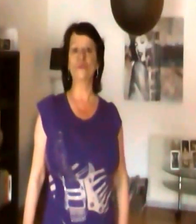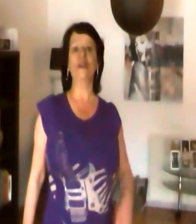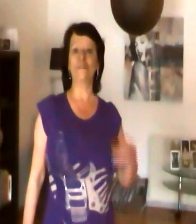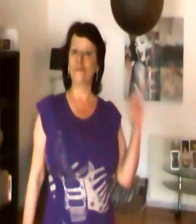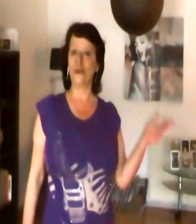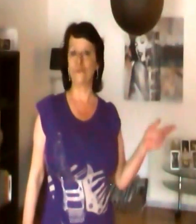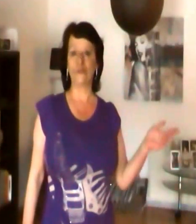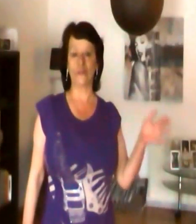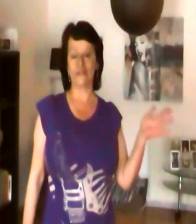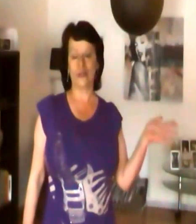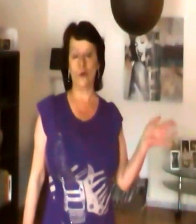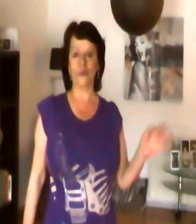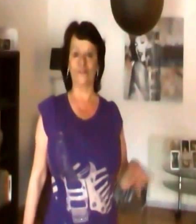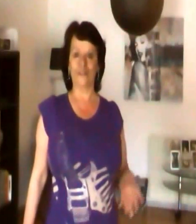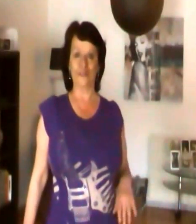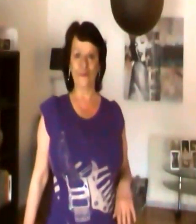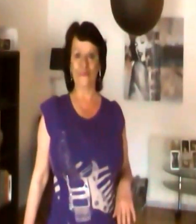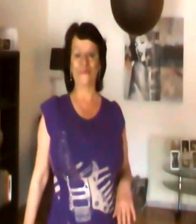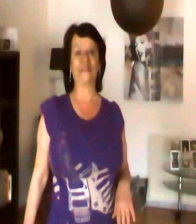so soon after my previous comic video.